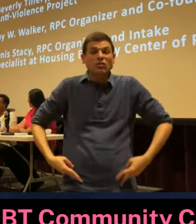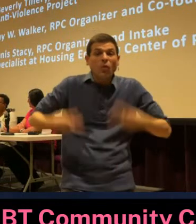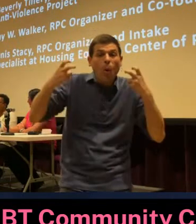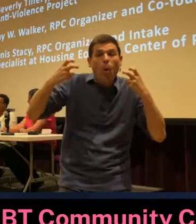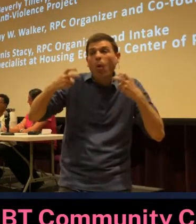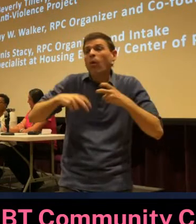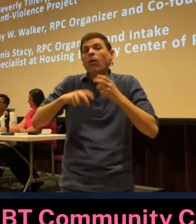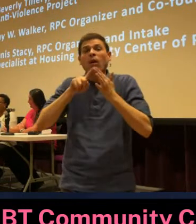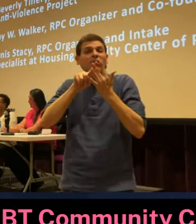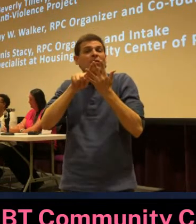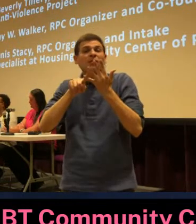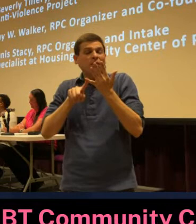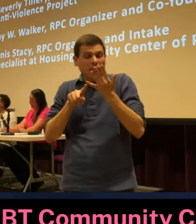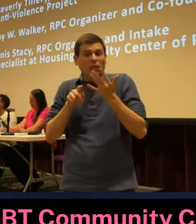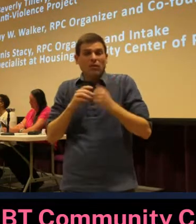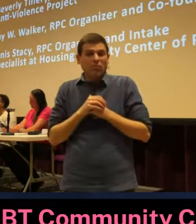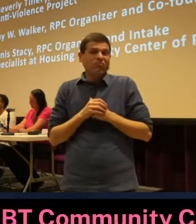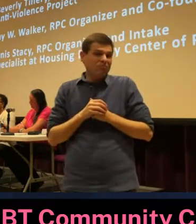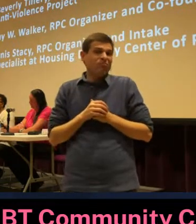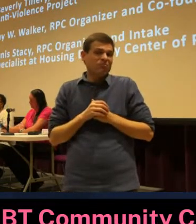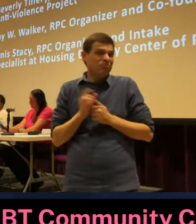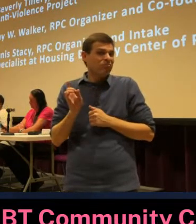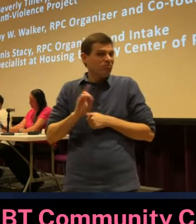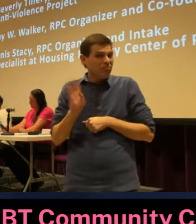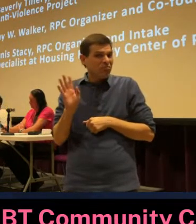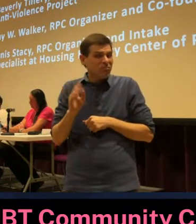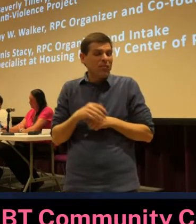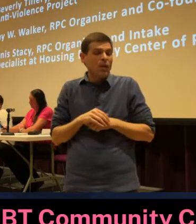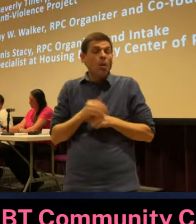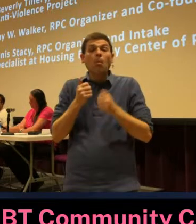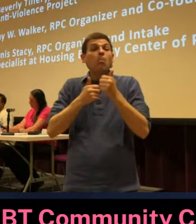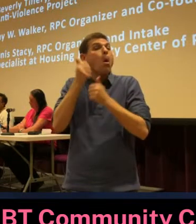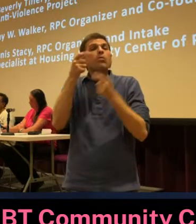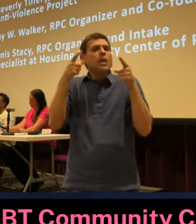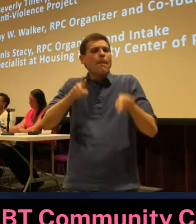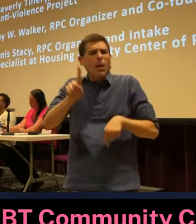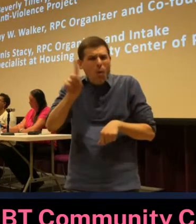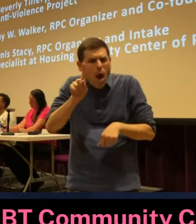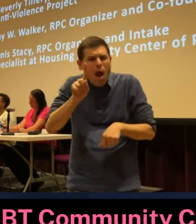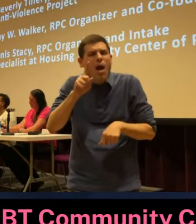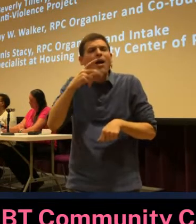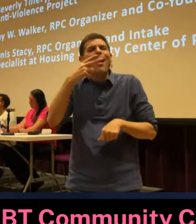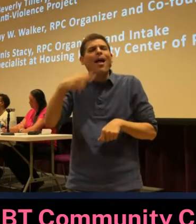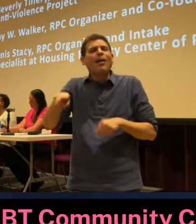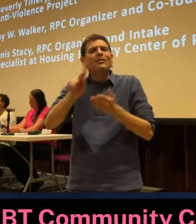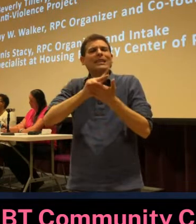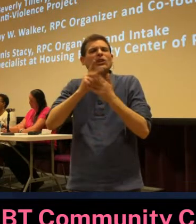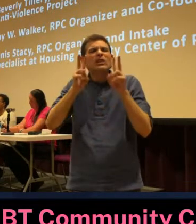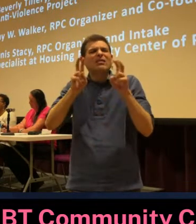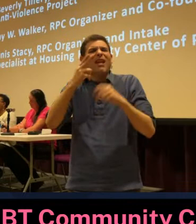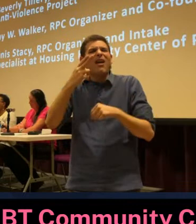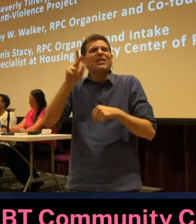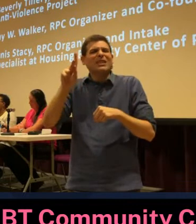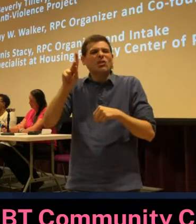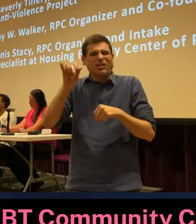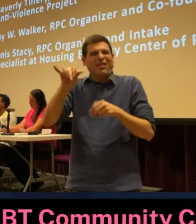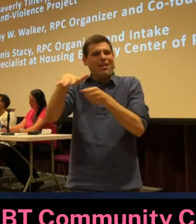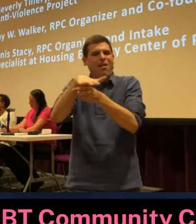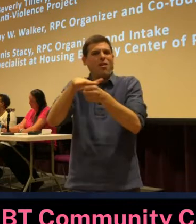Mainly we're seeing in and around Hell's Kitchen. But